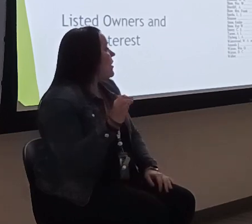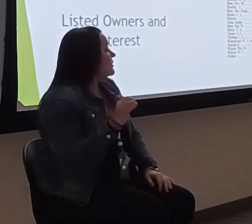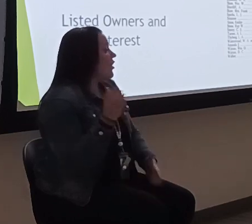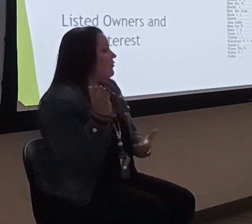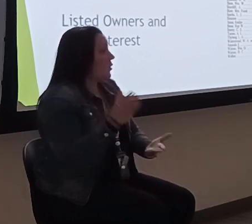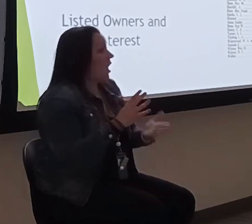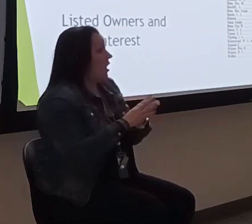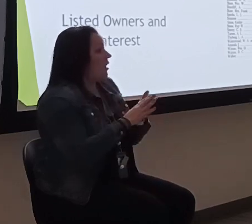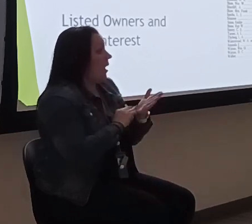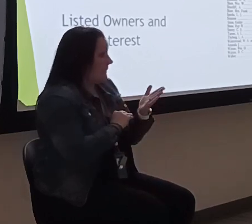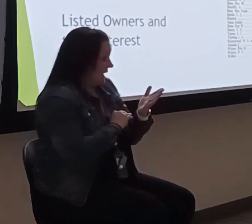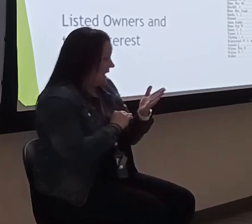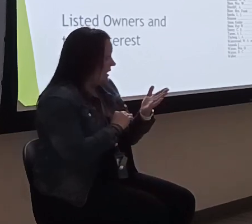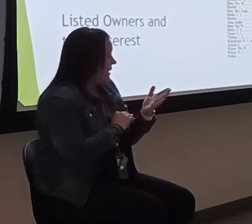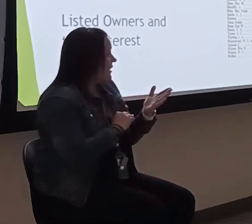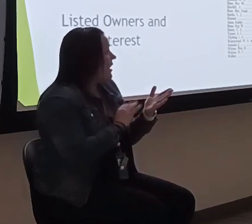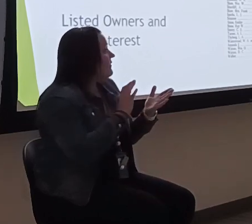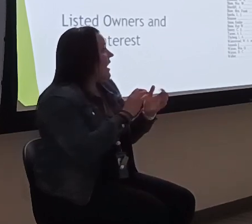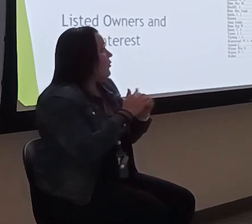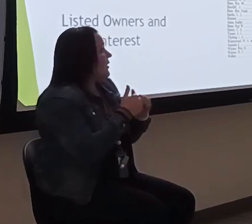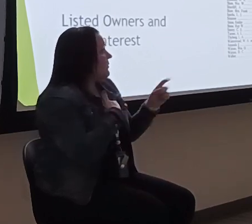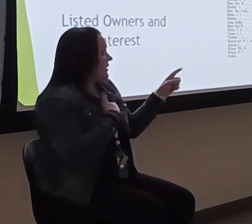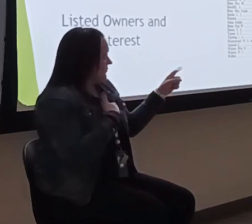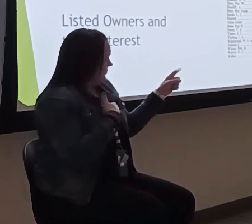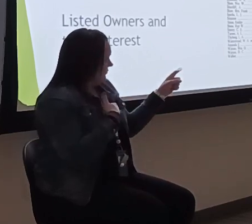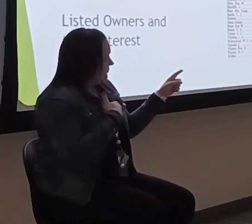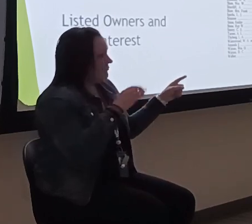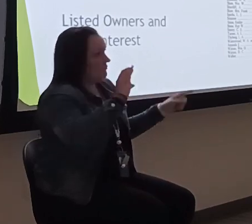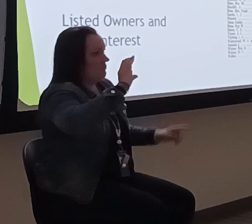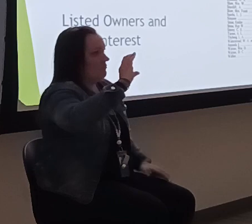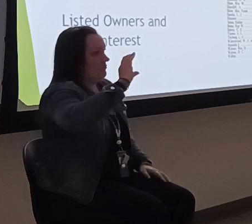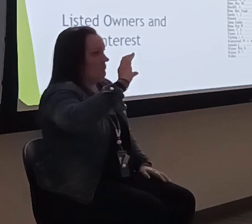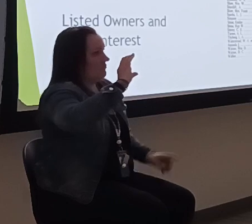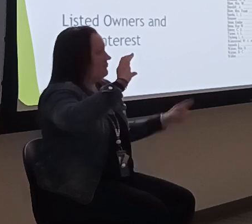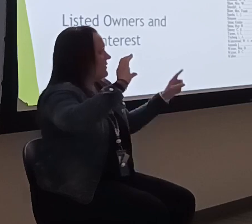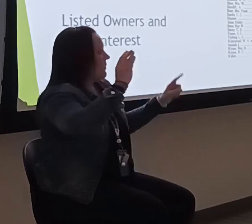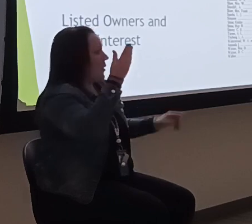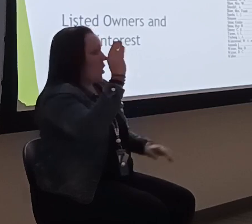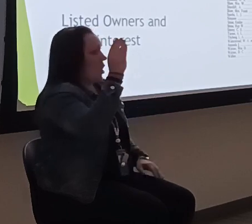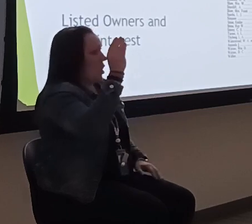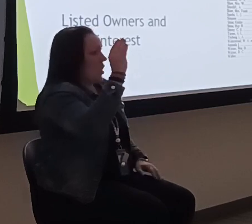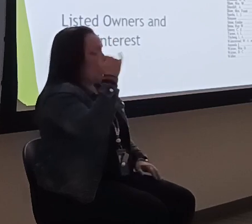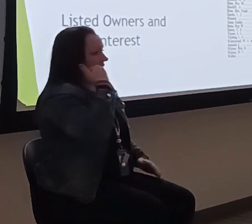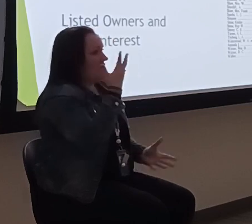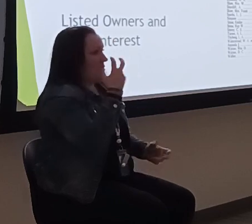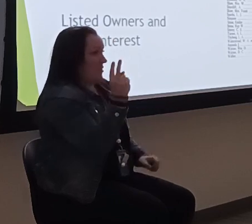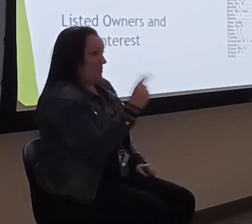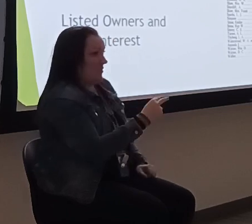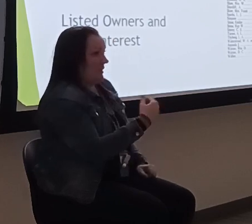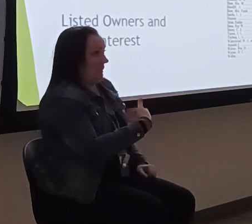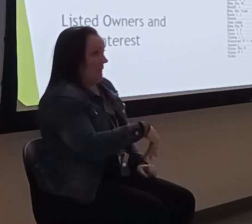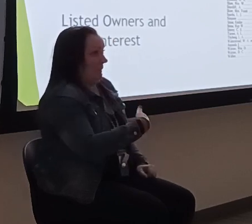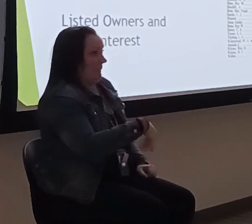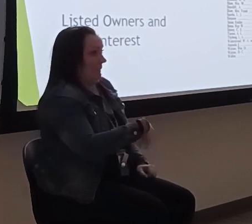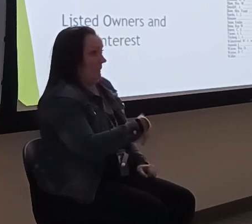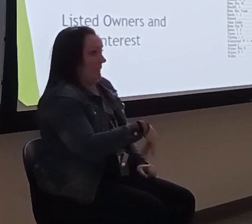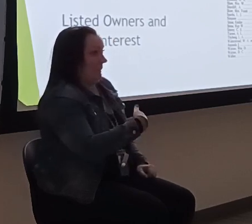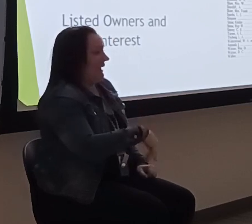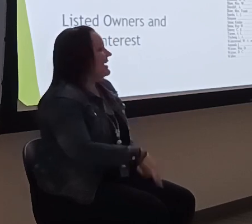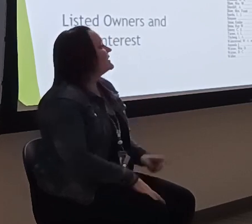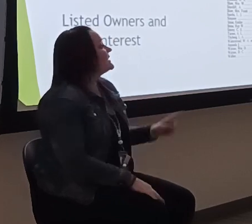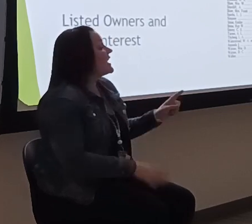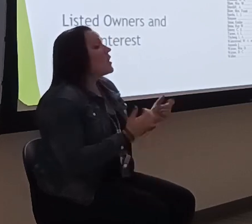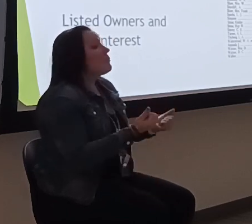a copy of that with me here. So if you wanted to look at it, you could look at it here as well.